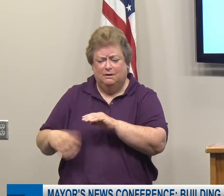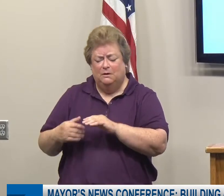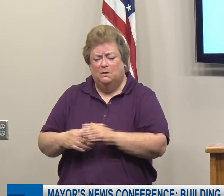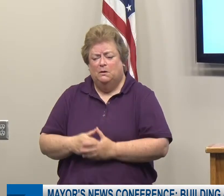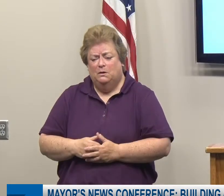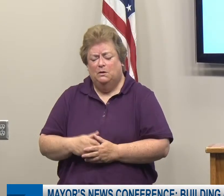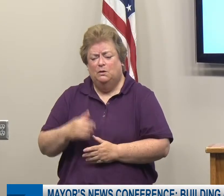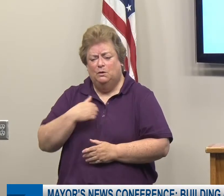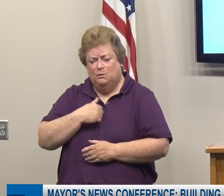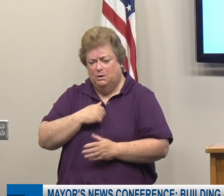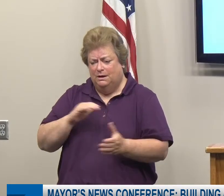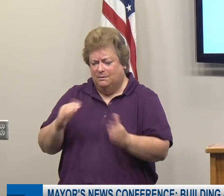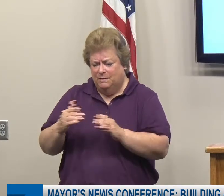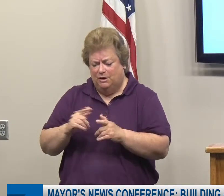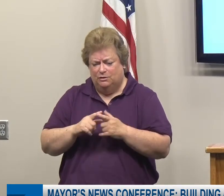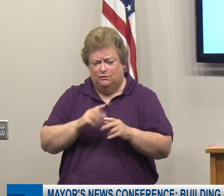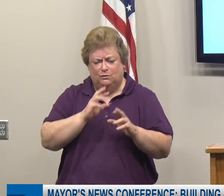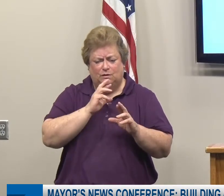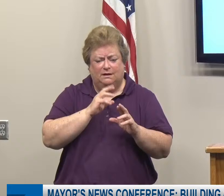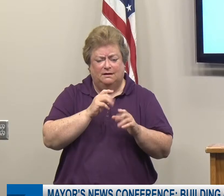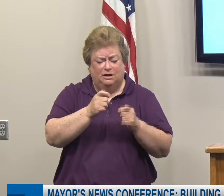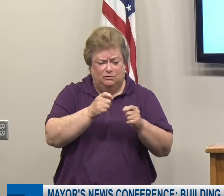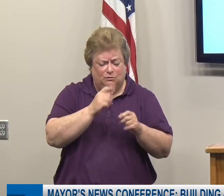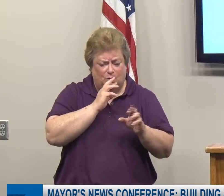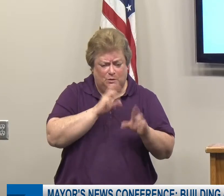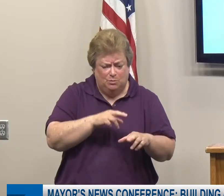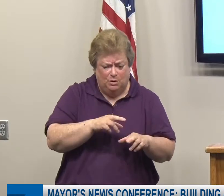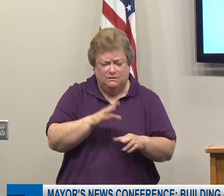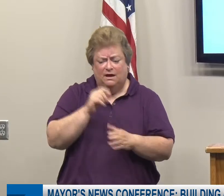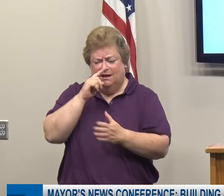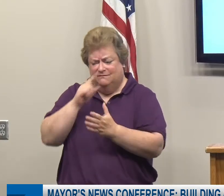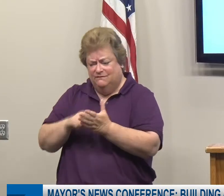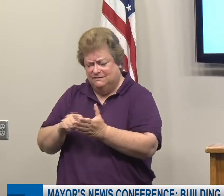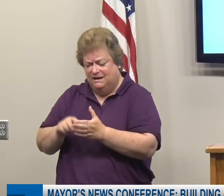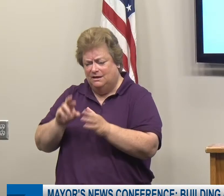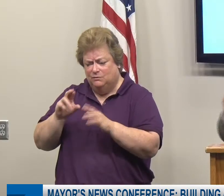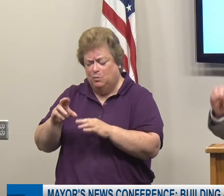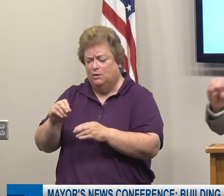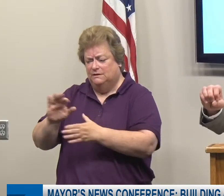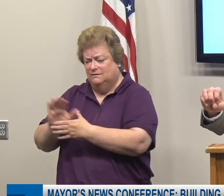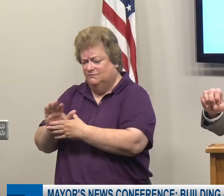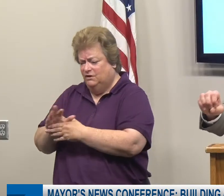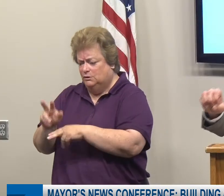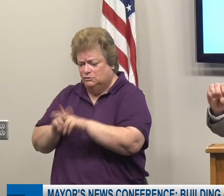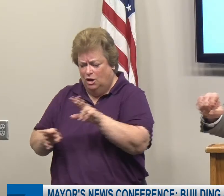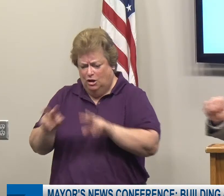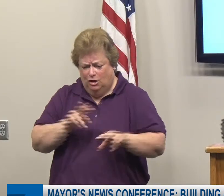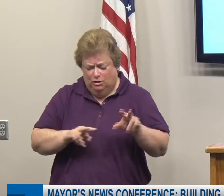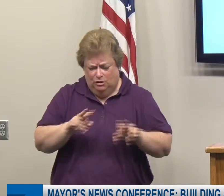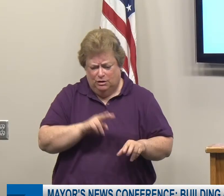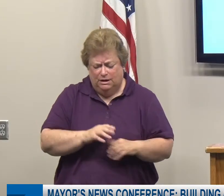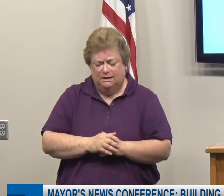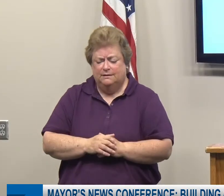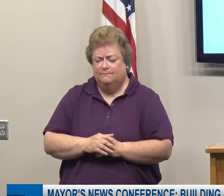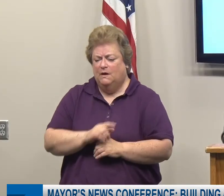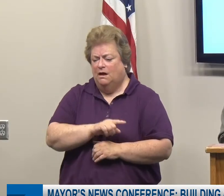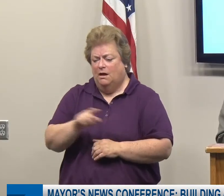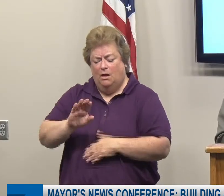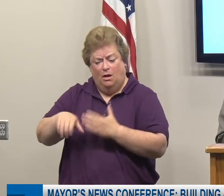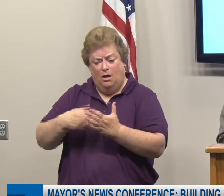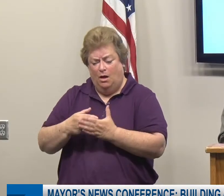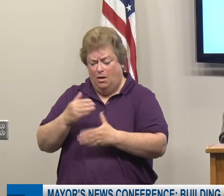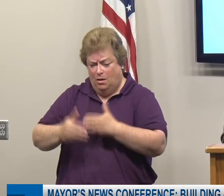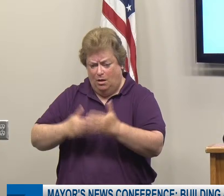to the use of control reports and to the investigative reports. And so those particular processes are ongoing.